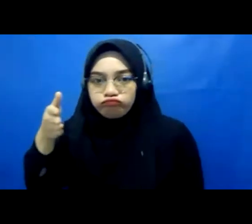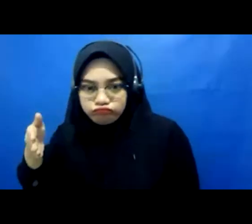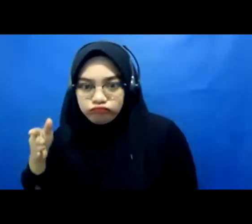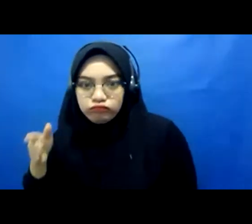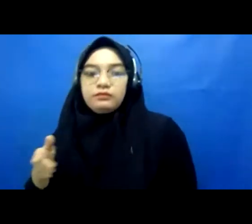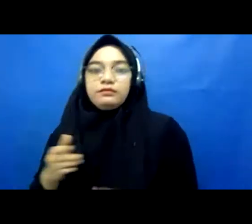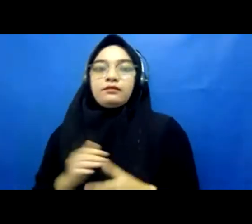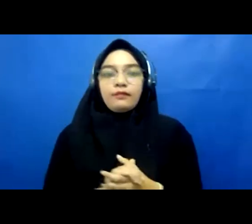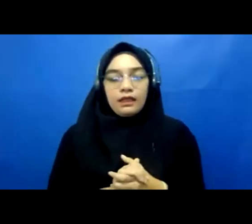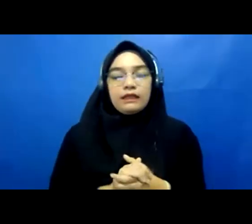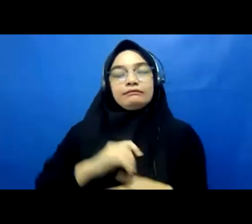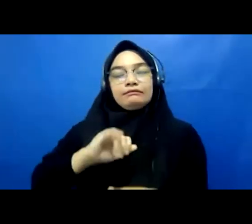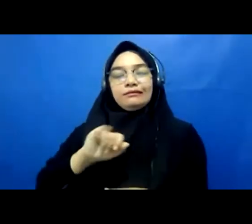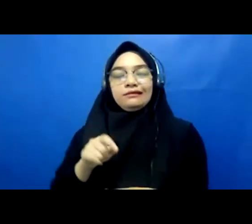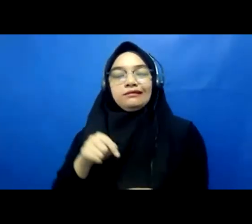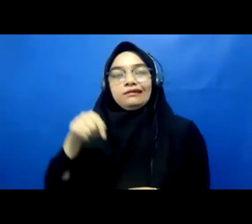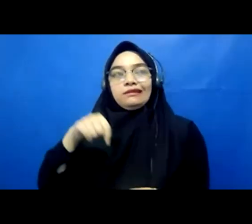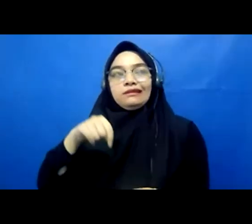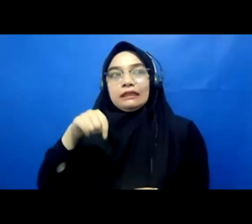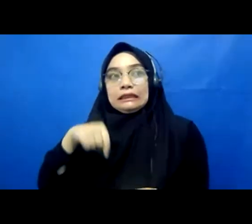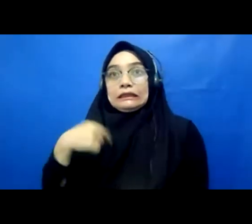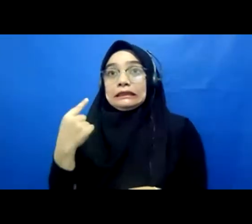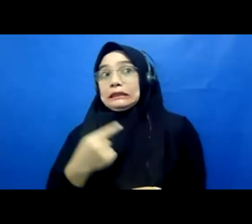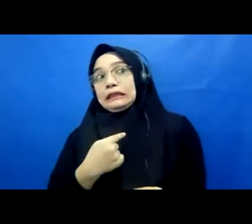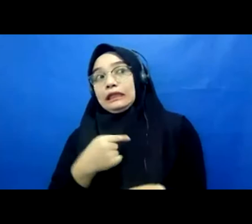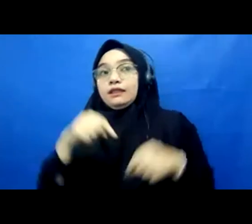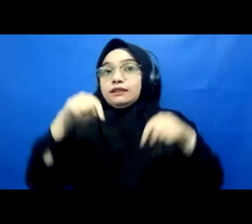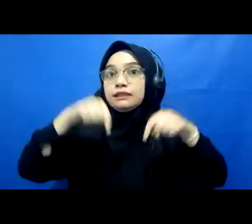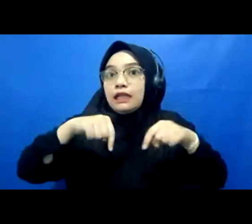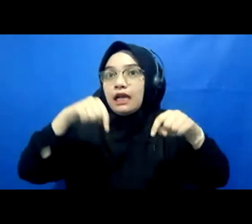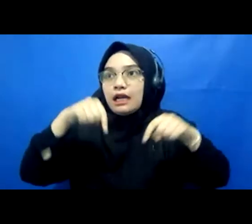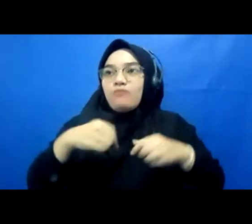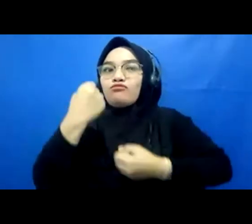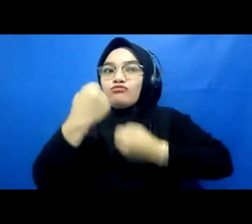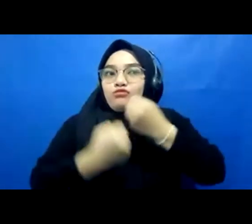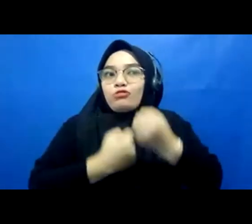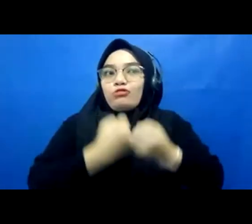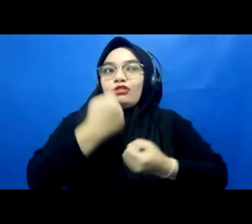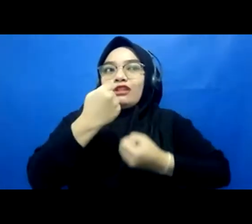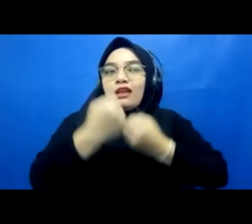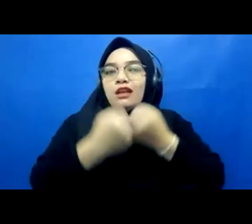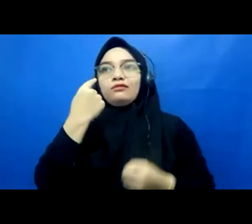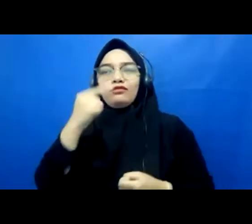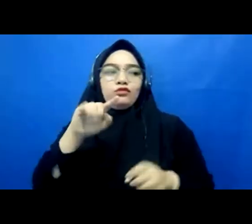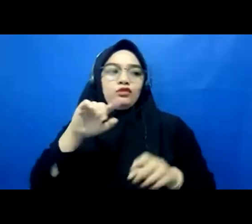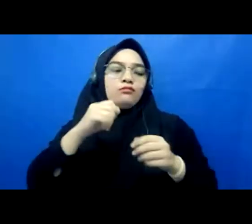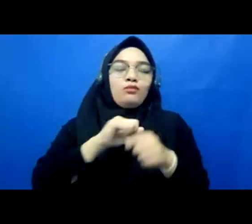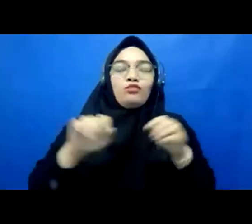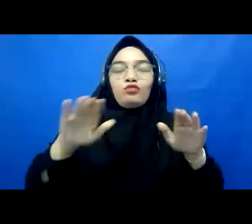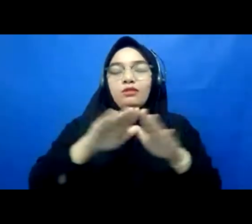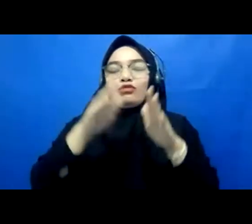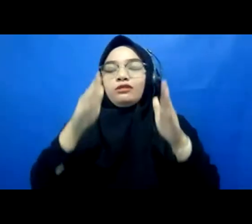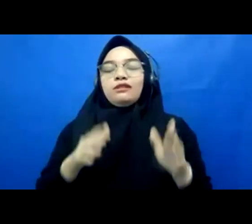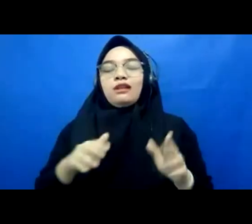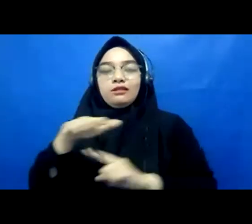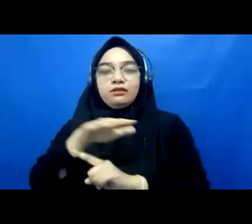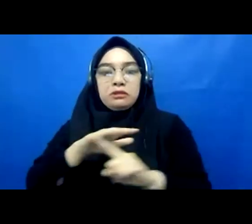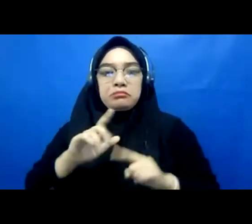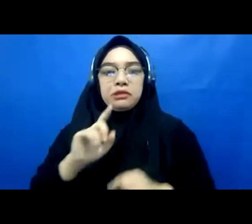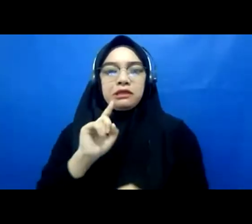will focus on is social enterprise, which is we have an epic art cafe in Cambodia run